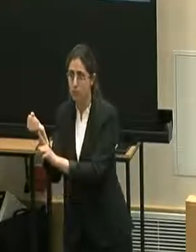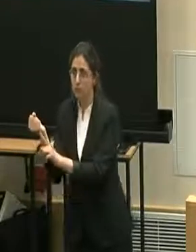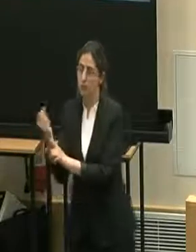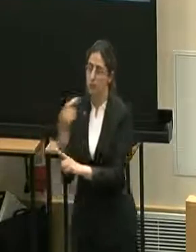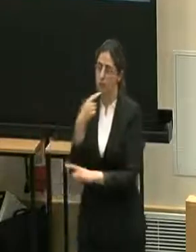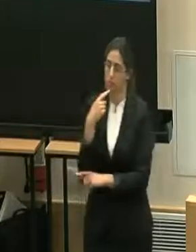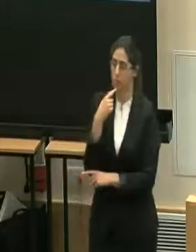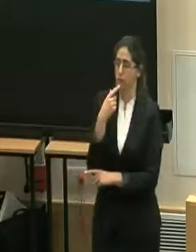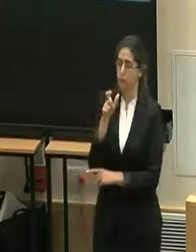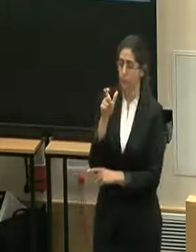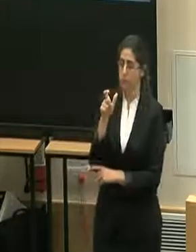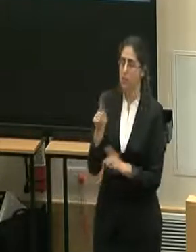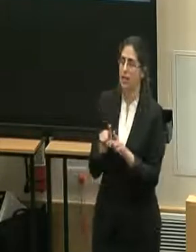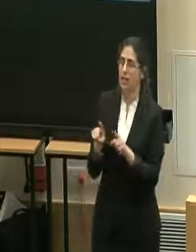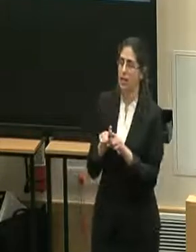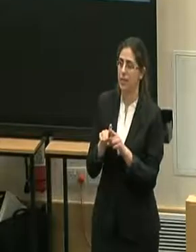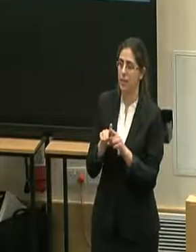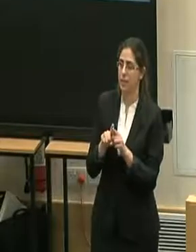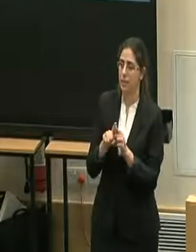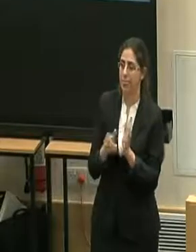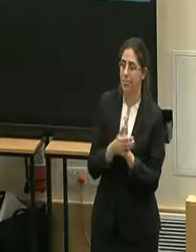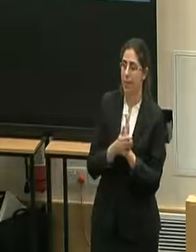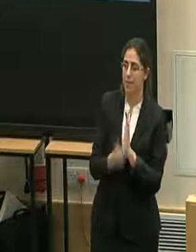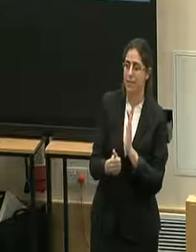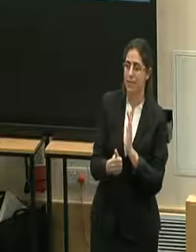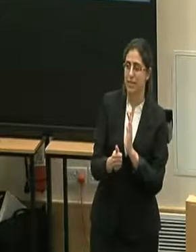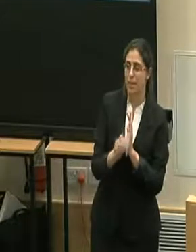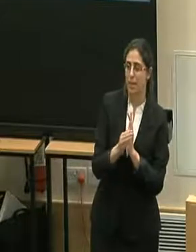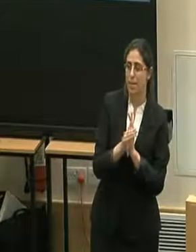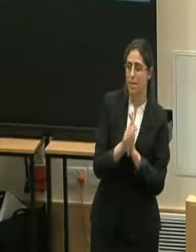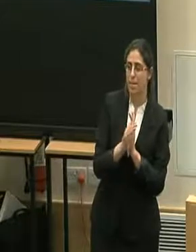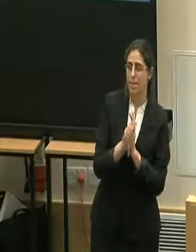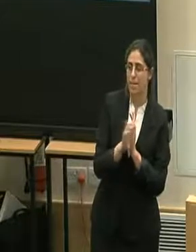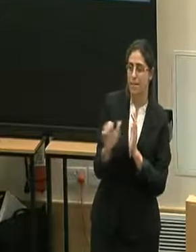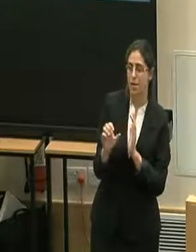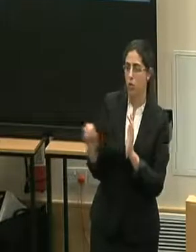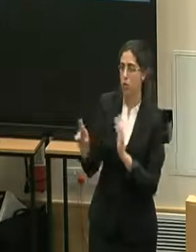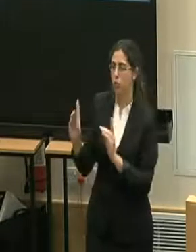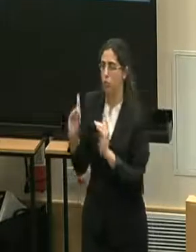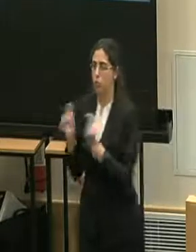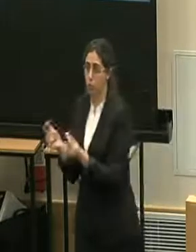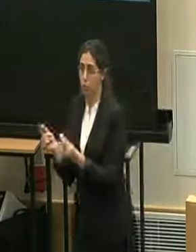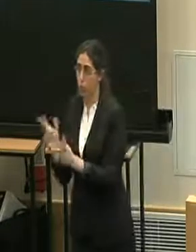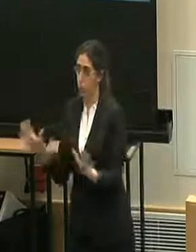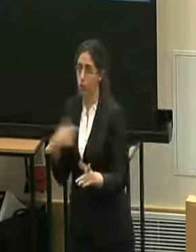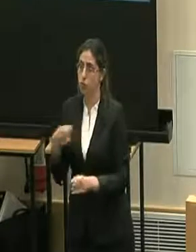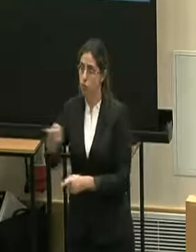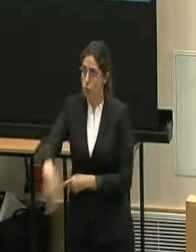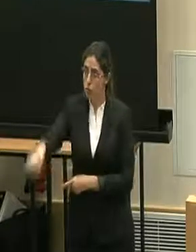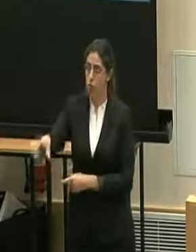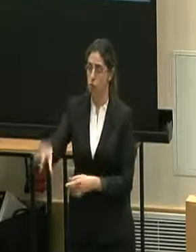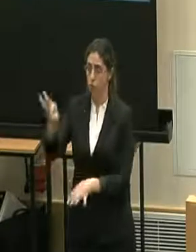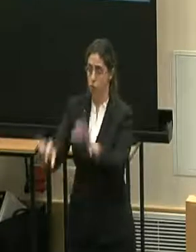is the ability to be or to do whatever you choose.